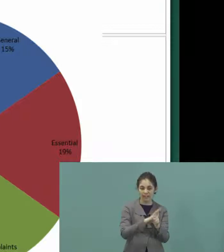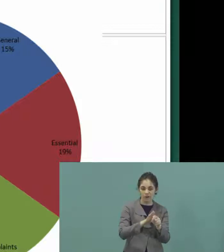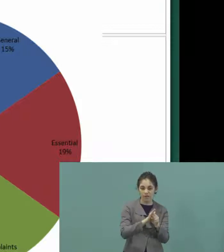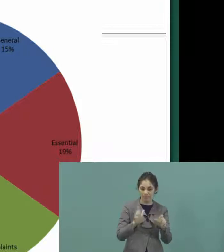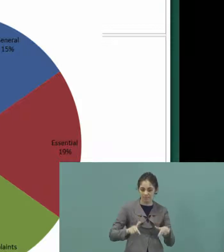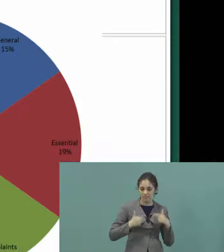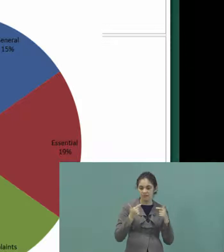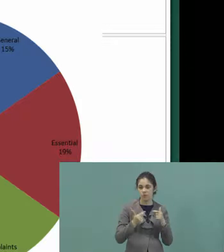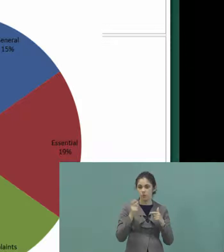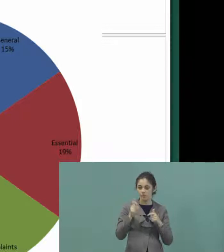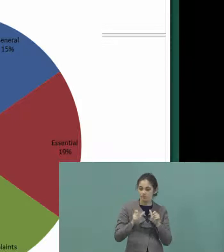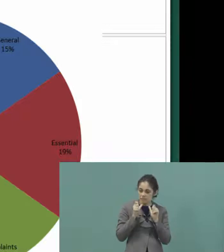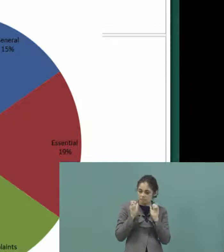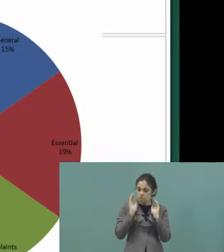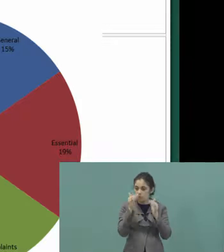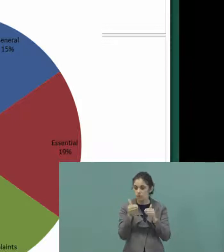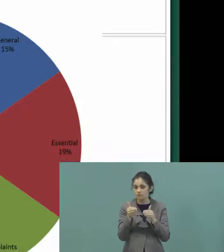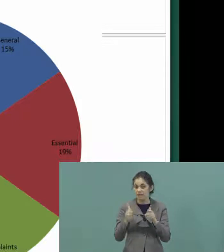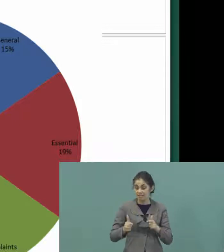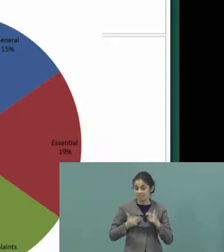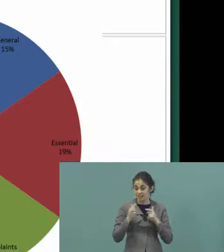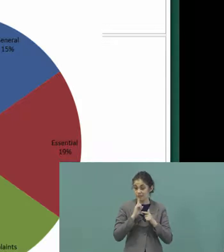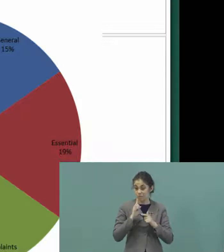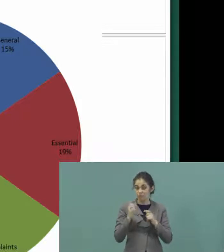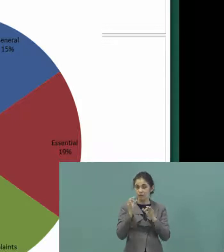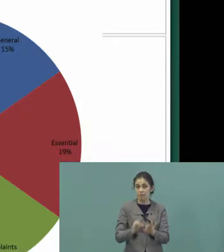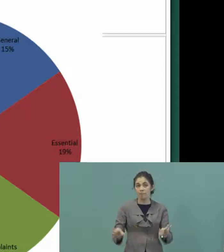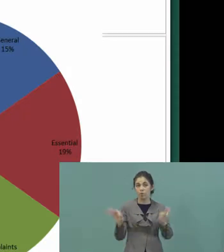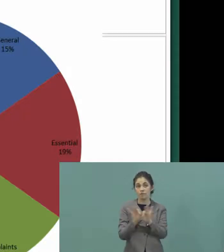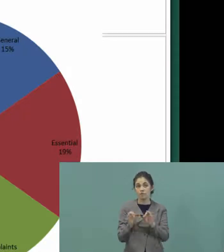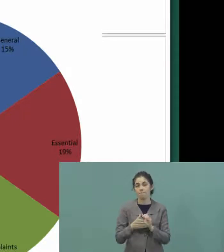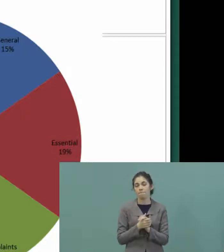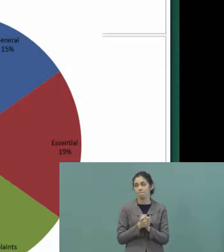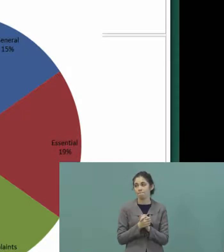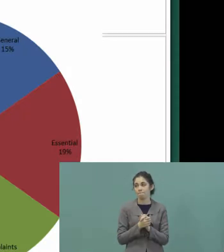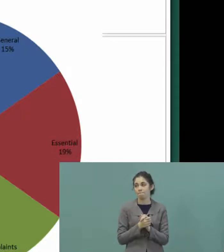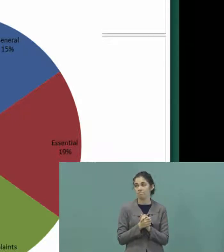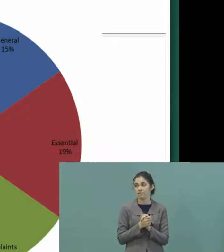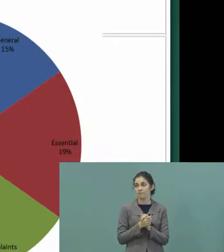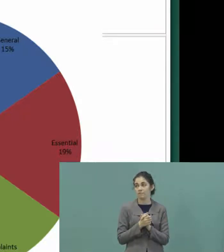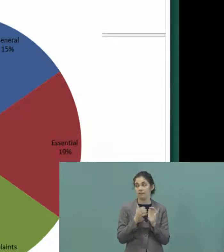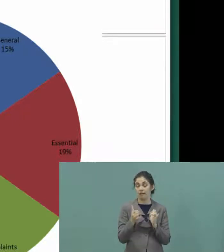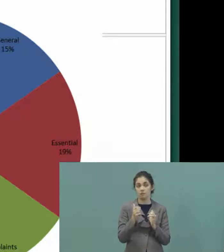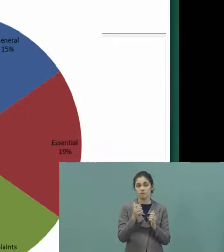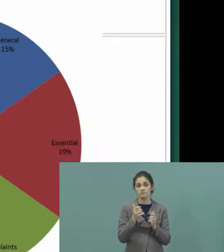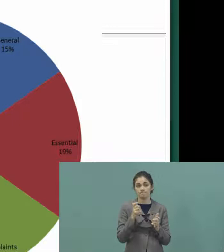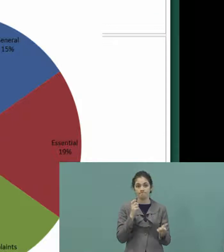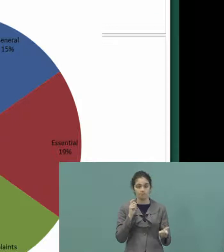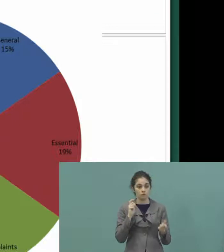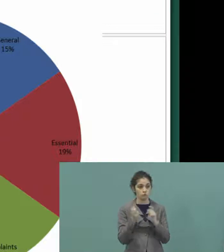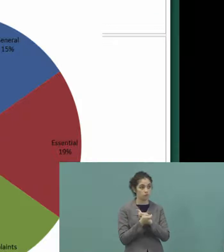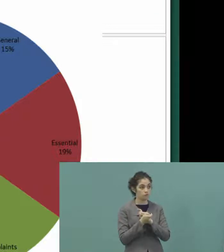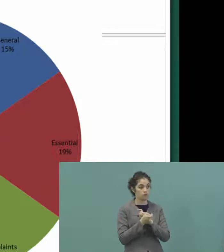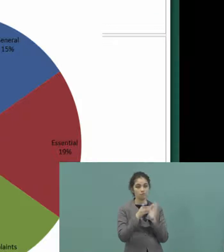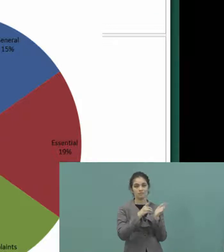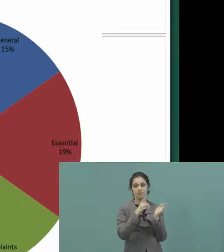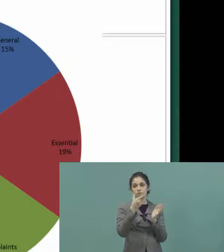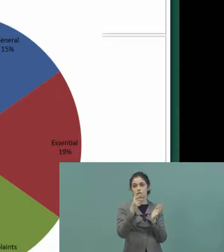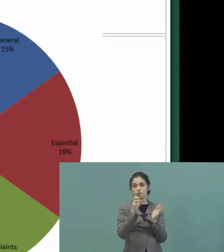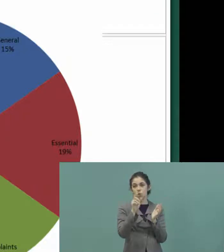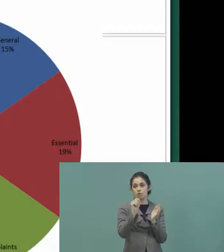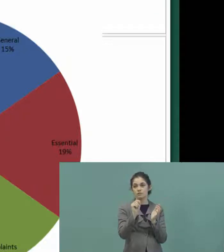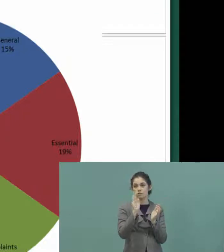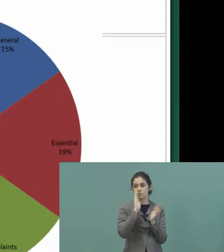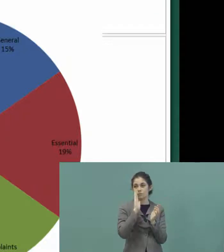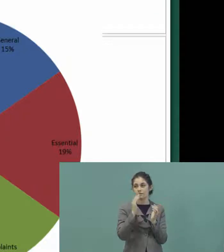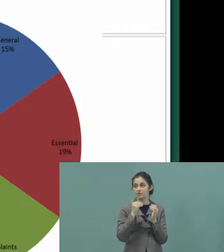vigilant. There are lives in the balance. So with that, I'd like to transition to Dr. Gullett, who can